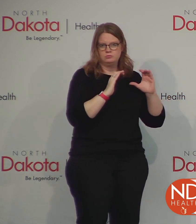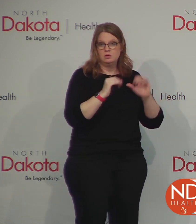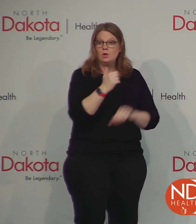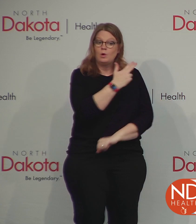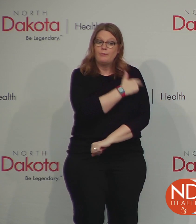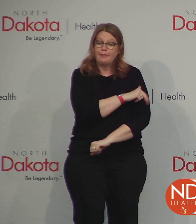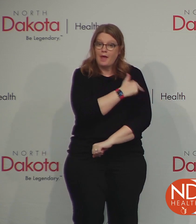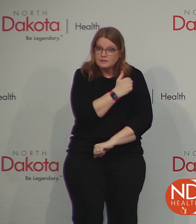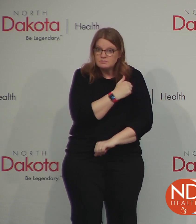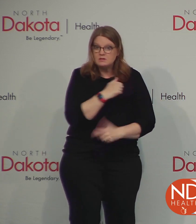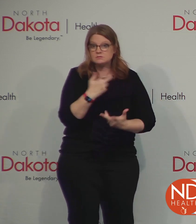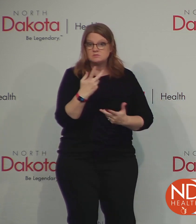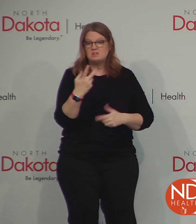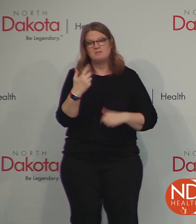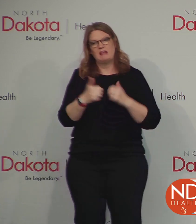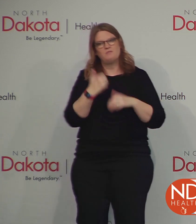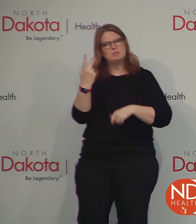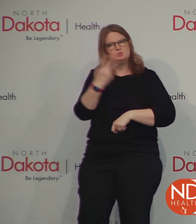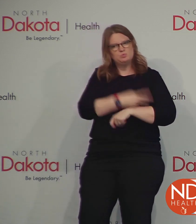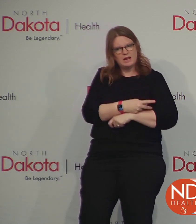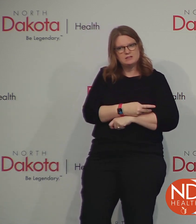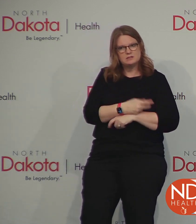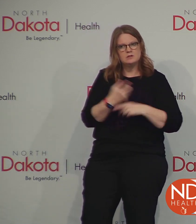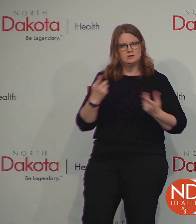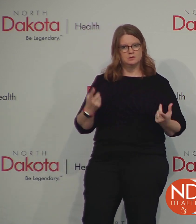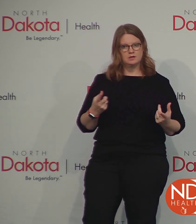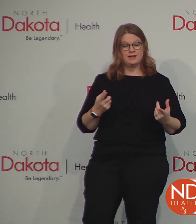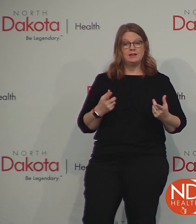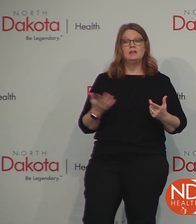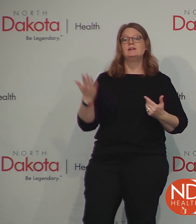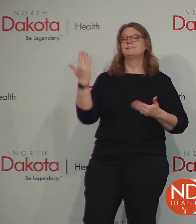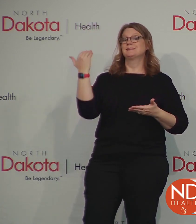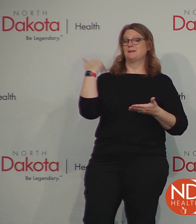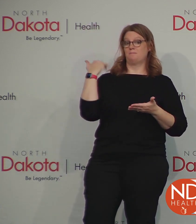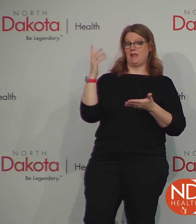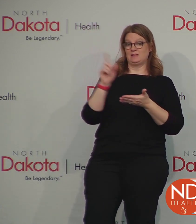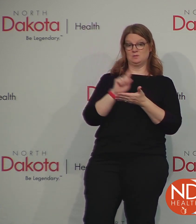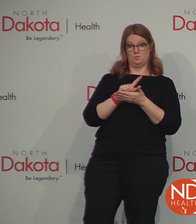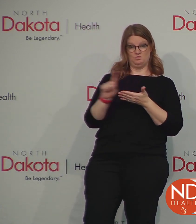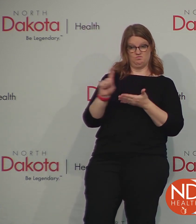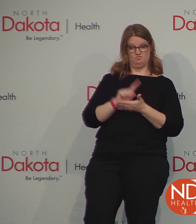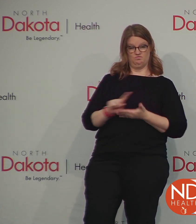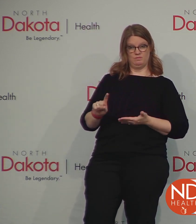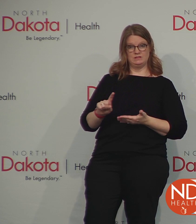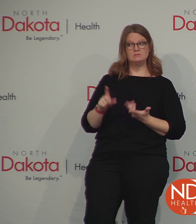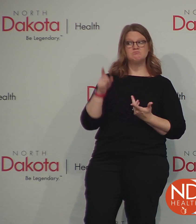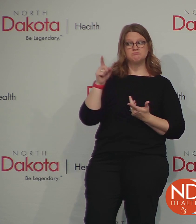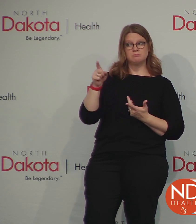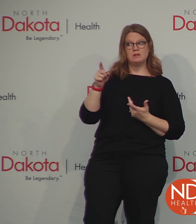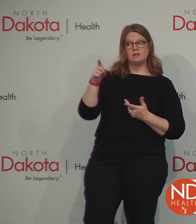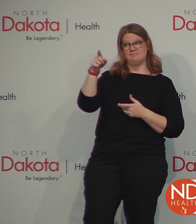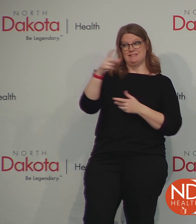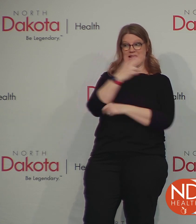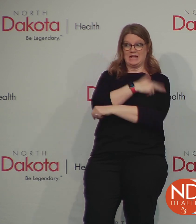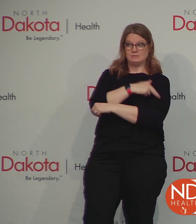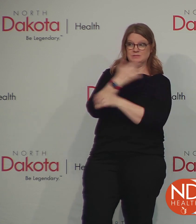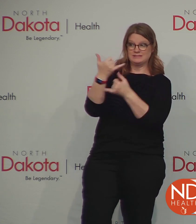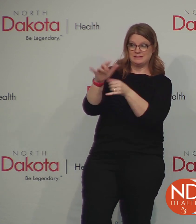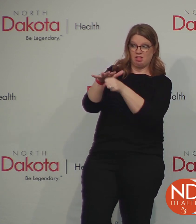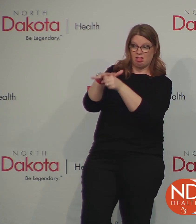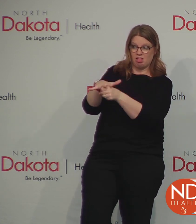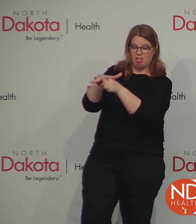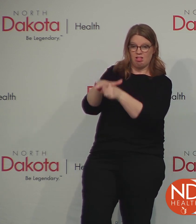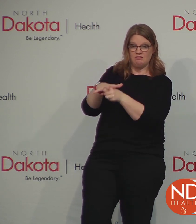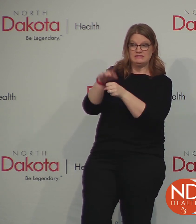least every other day, and we've heard in those conversations over the past weeks that they continue to be under pressure and many are